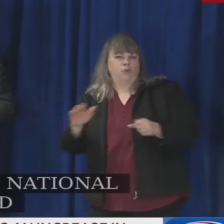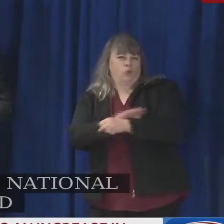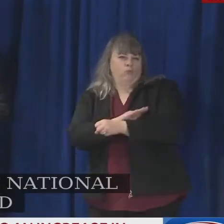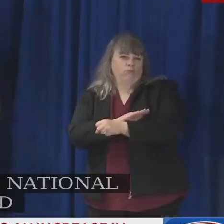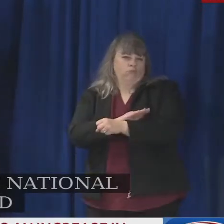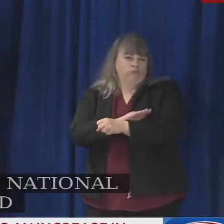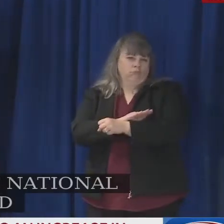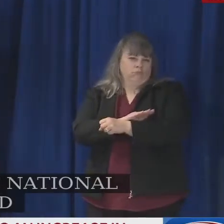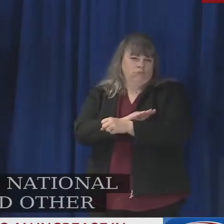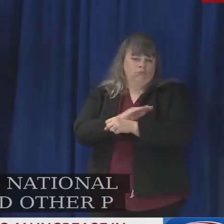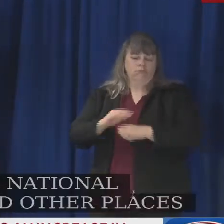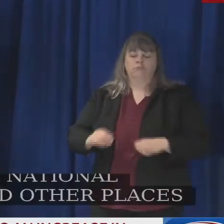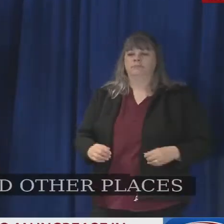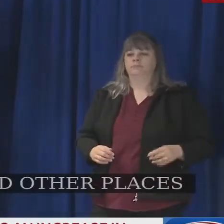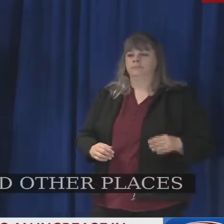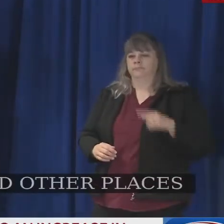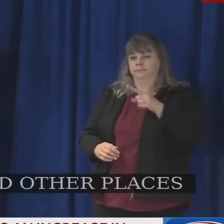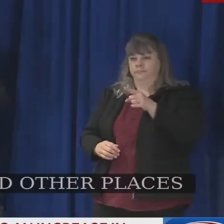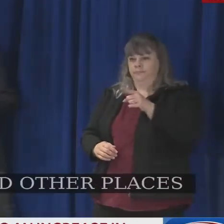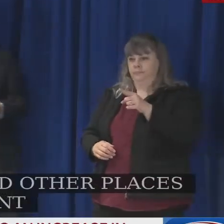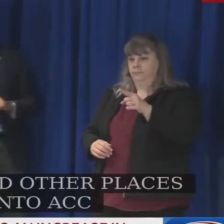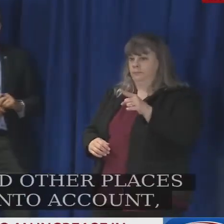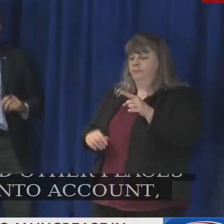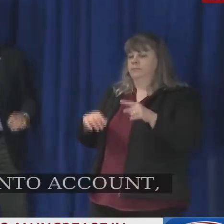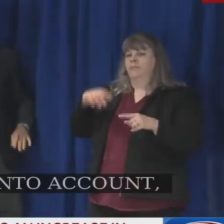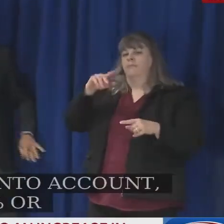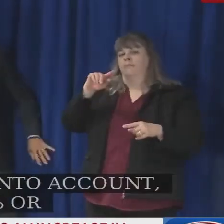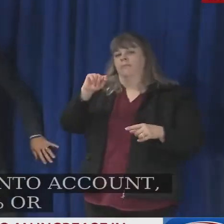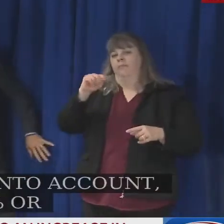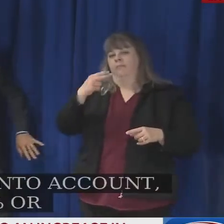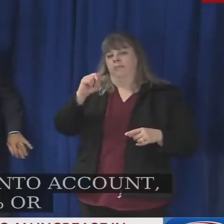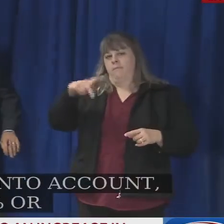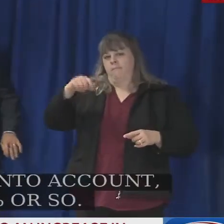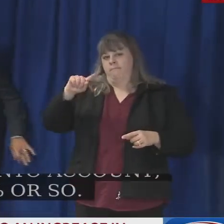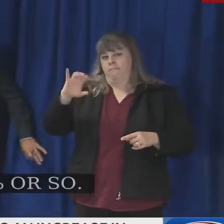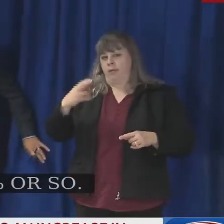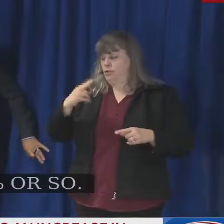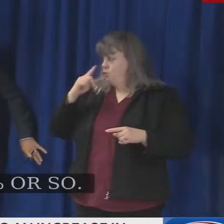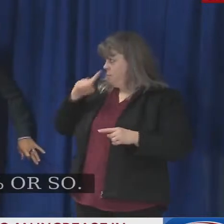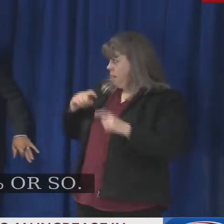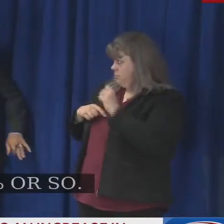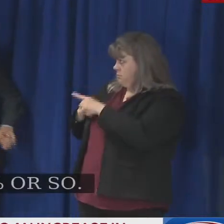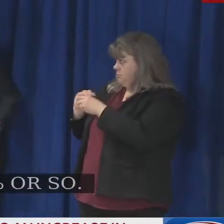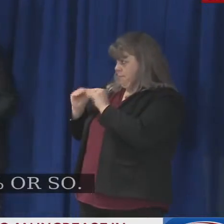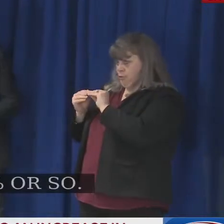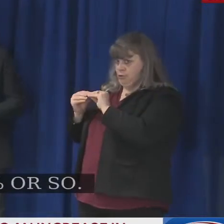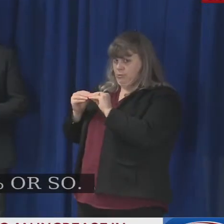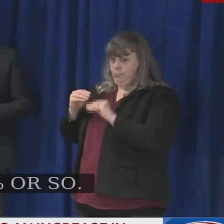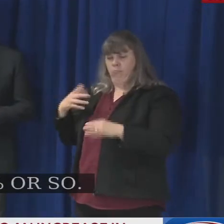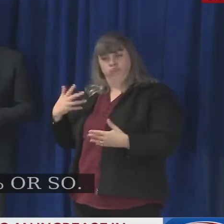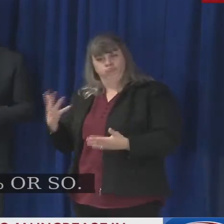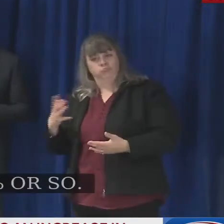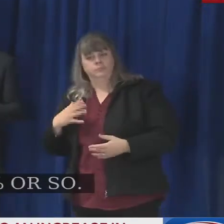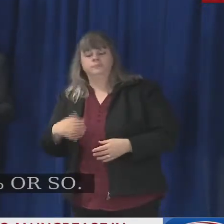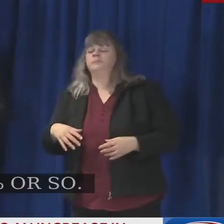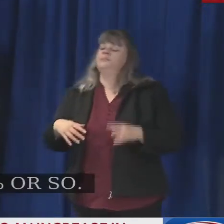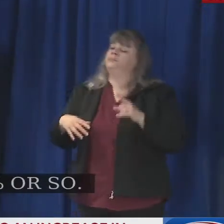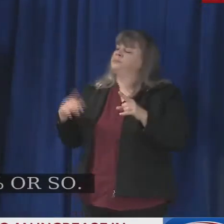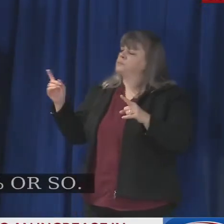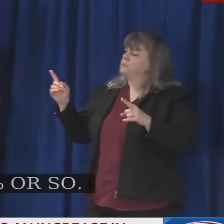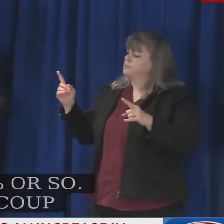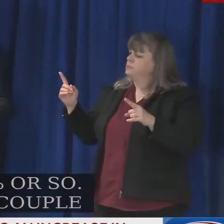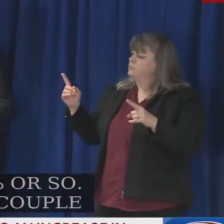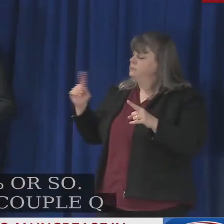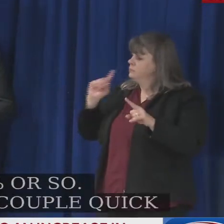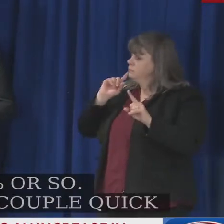Can I have a couple of quick data questions while Dr. Chin's there? Is that okay? So to follow up on what you just answered